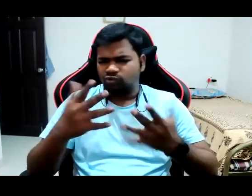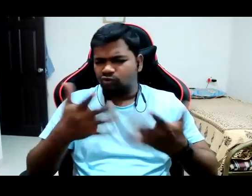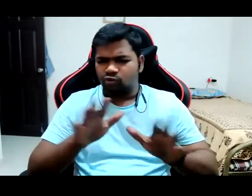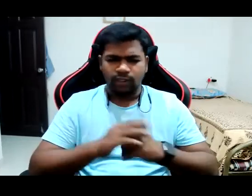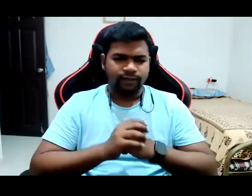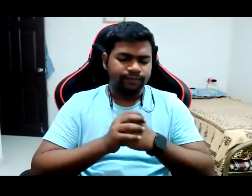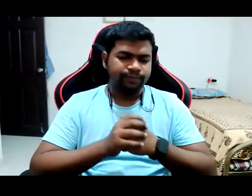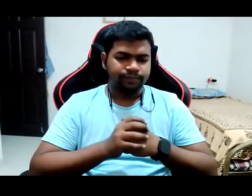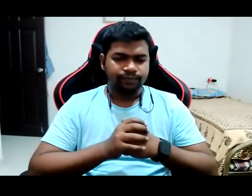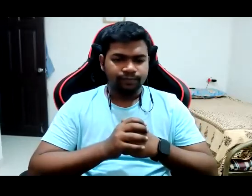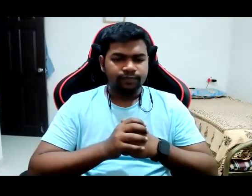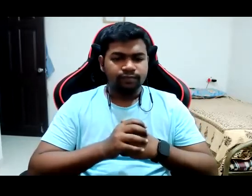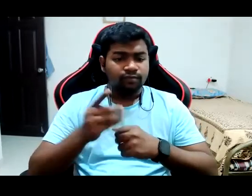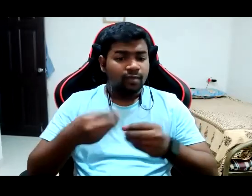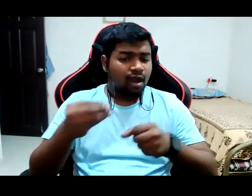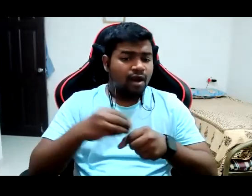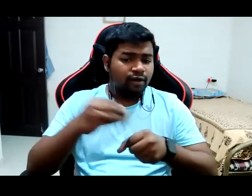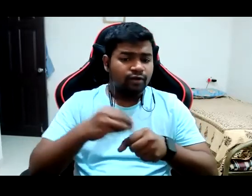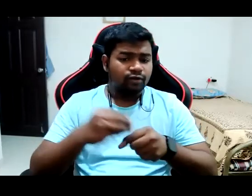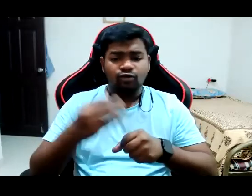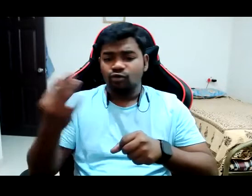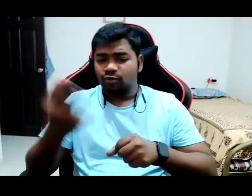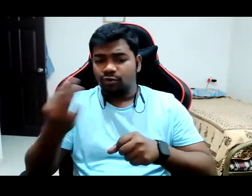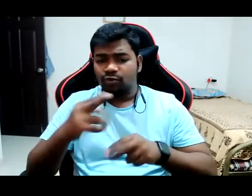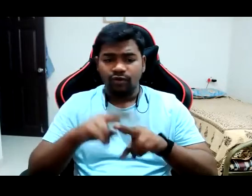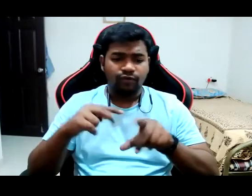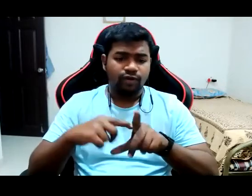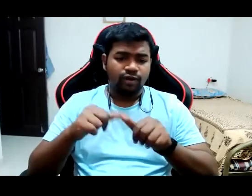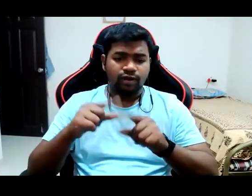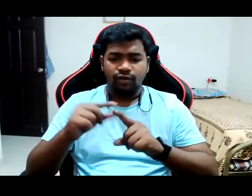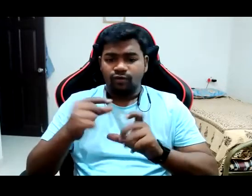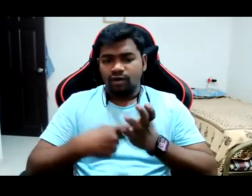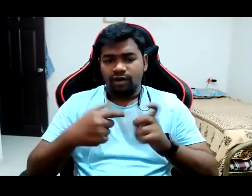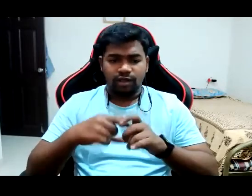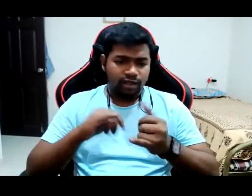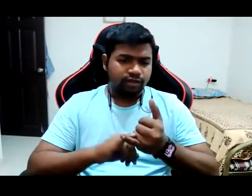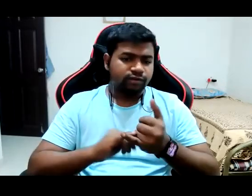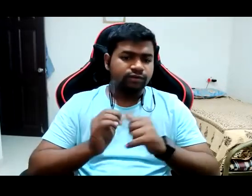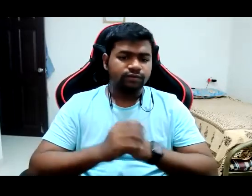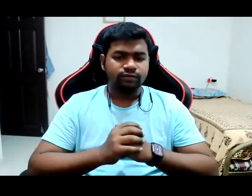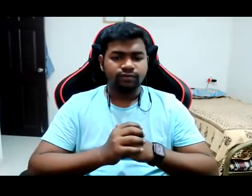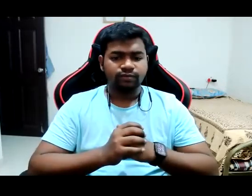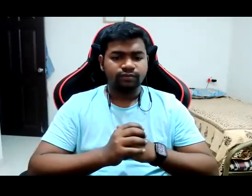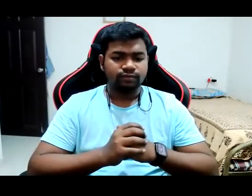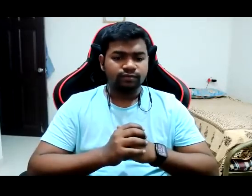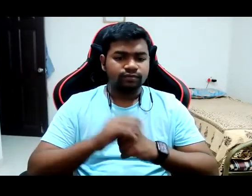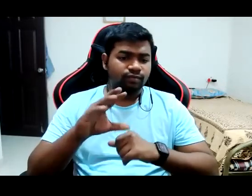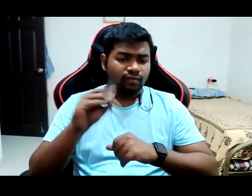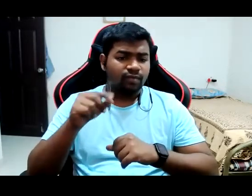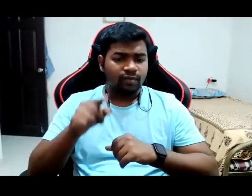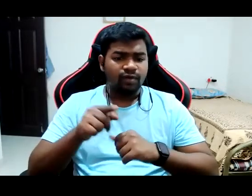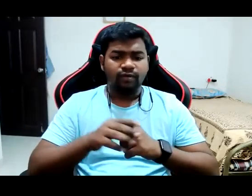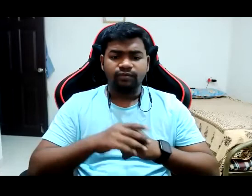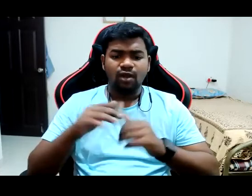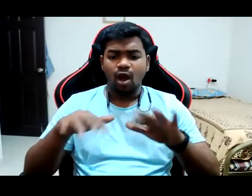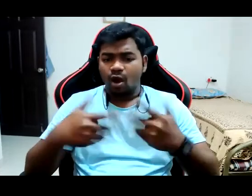And again, adding new features to existing products is completely fine. Now, again, in terms of how the project will be